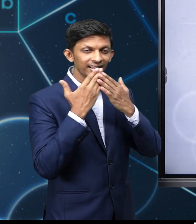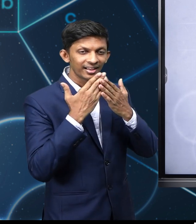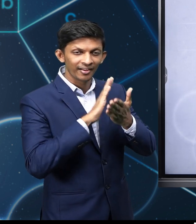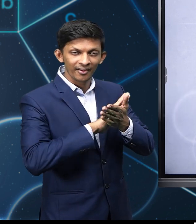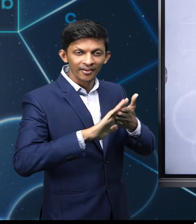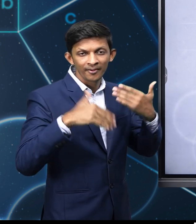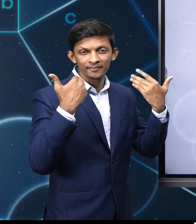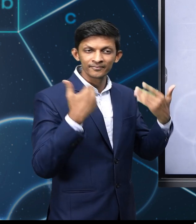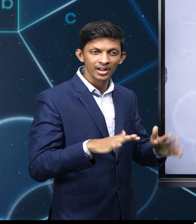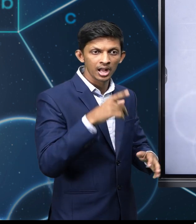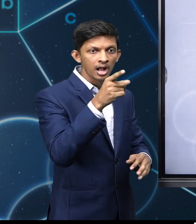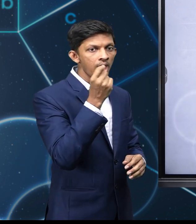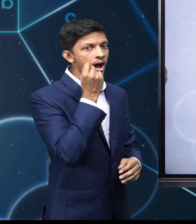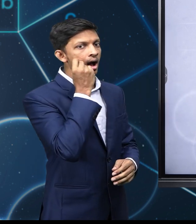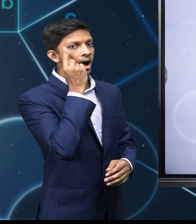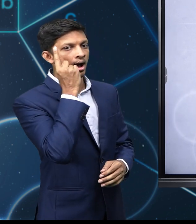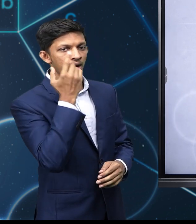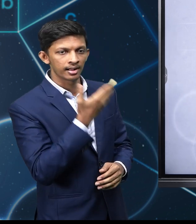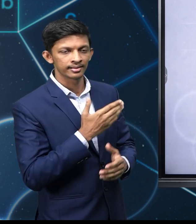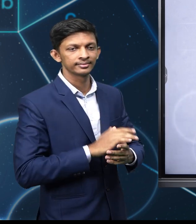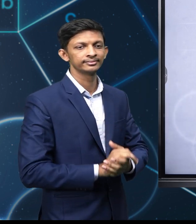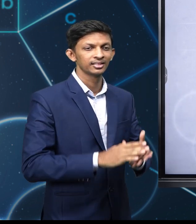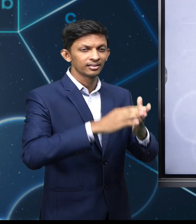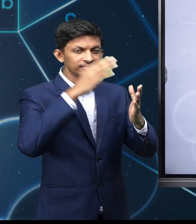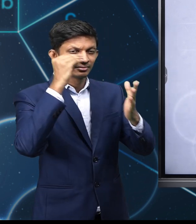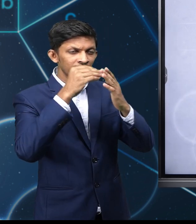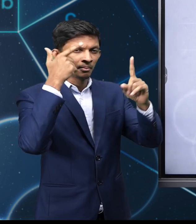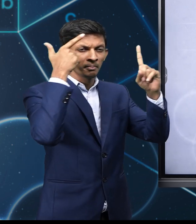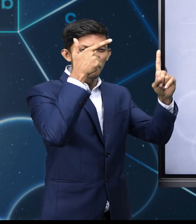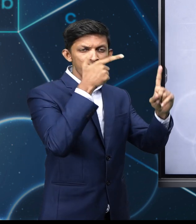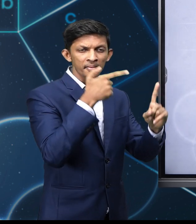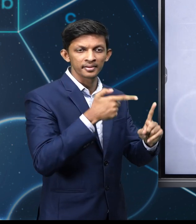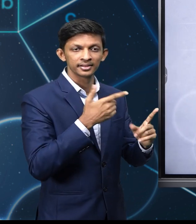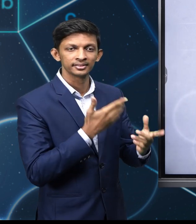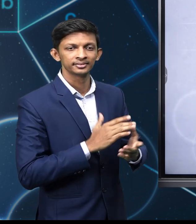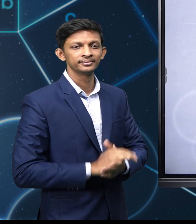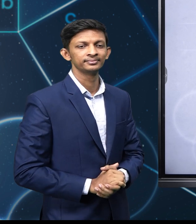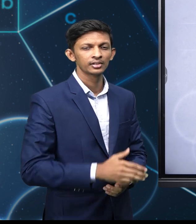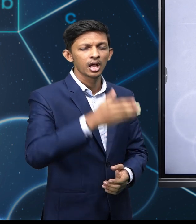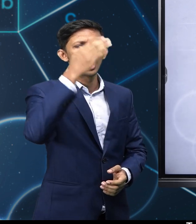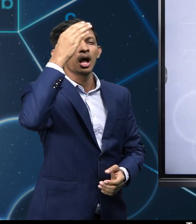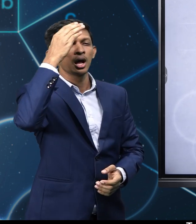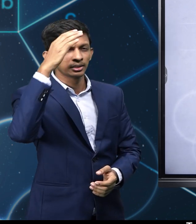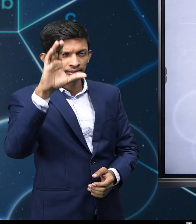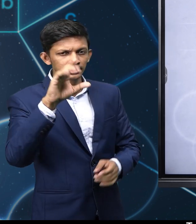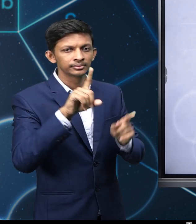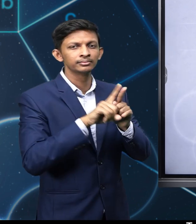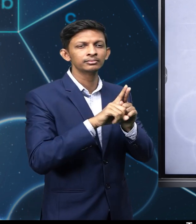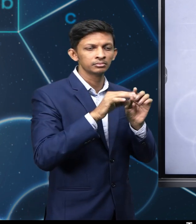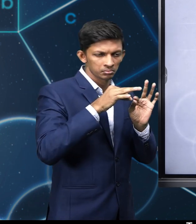After completion of this lesson, you will be able to know learning outcomes. To understand the